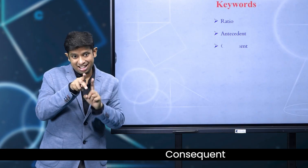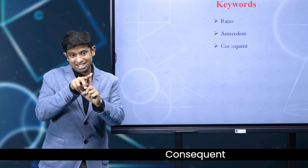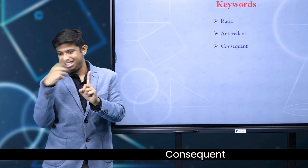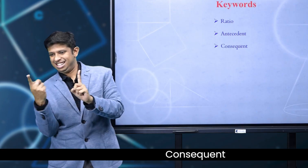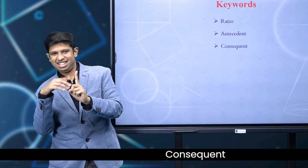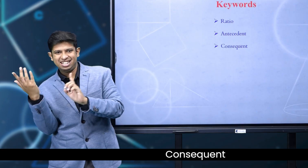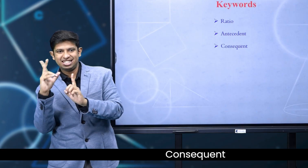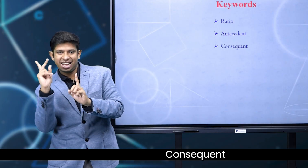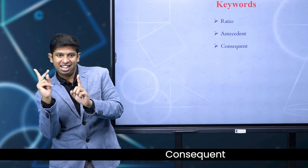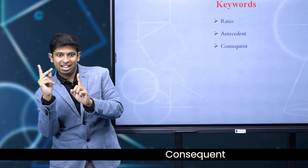consequent,